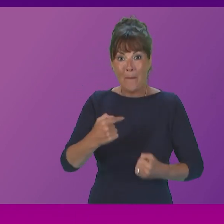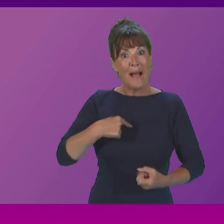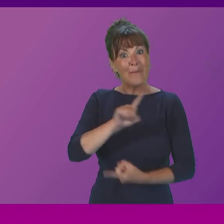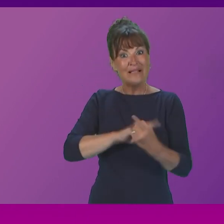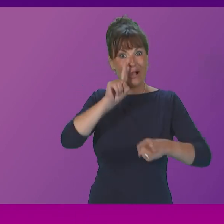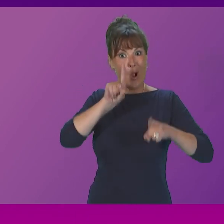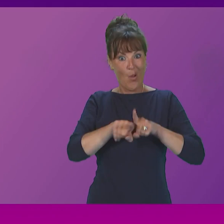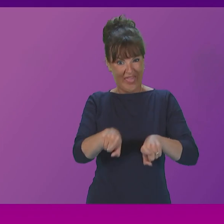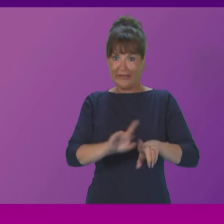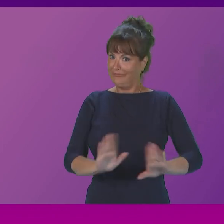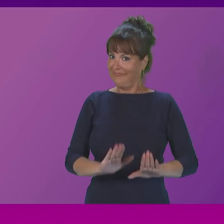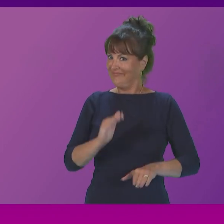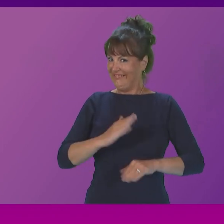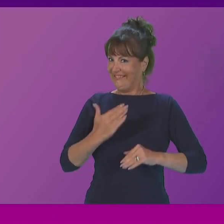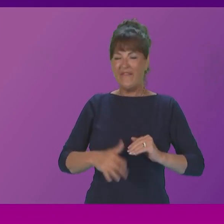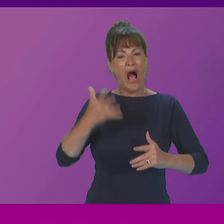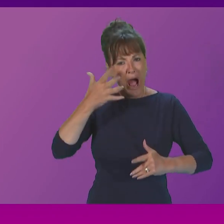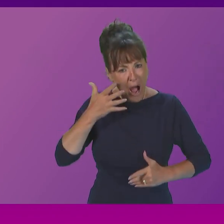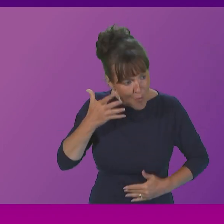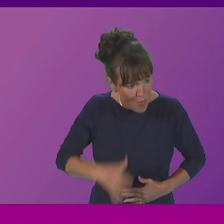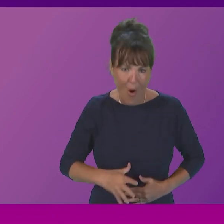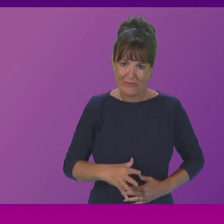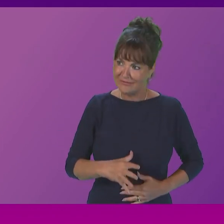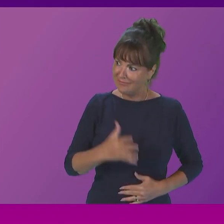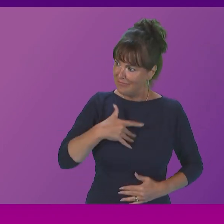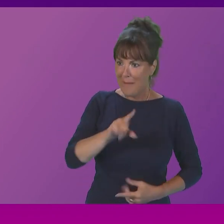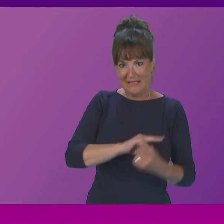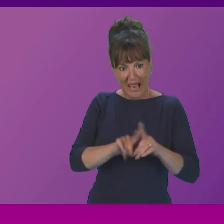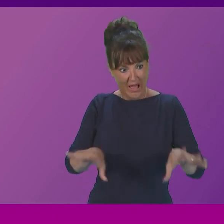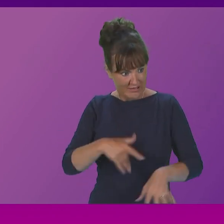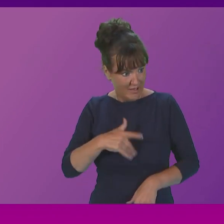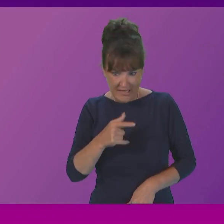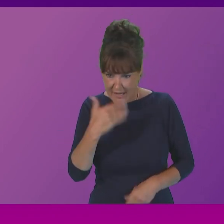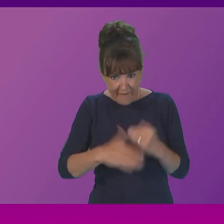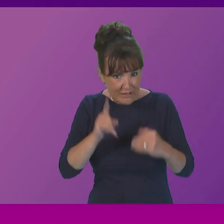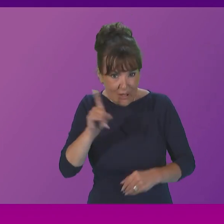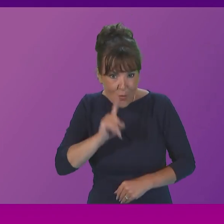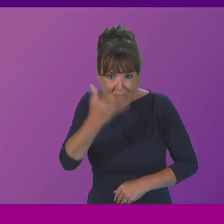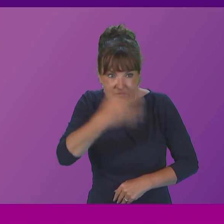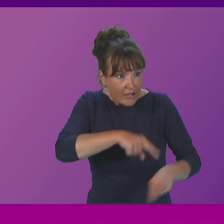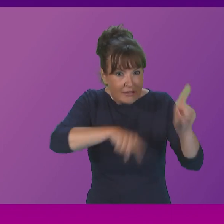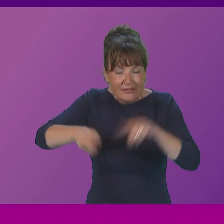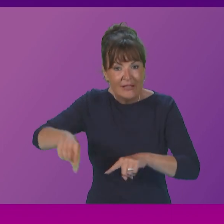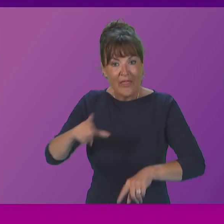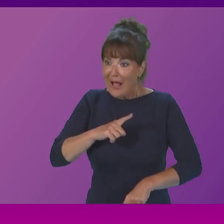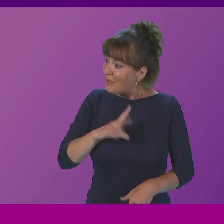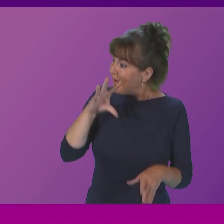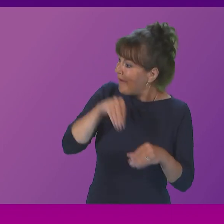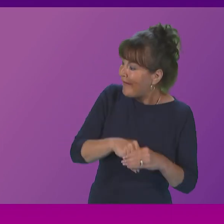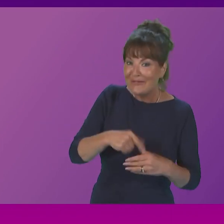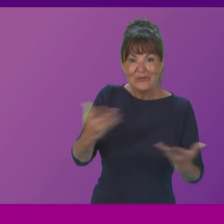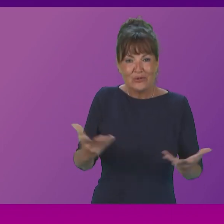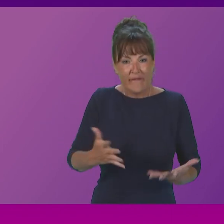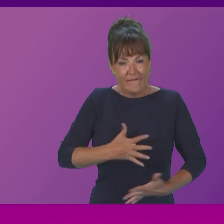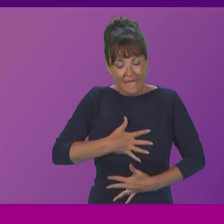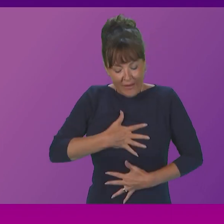this. And that desperately needs to change. But because of that, that's why events like this are so soul-nourishing. They give